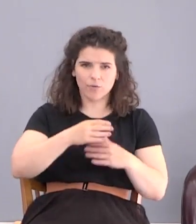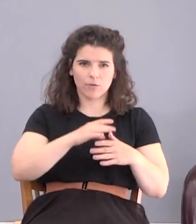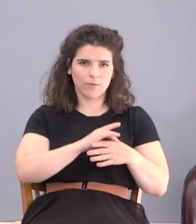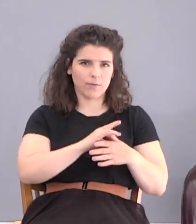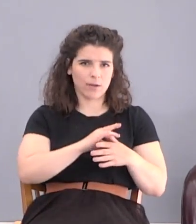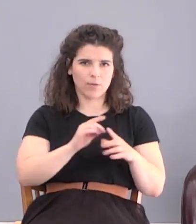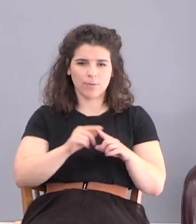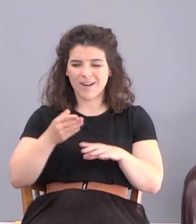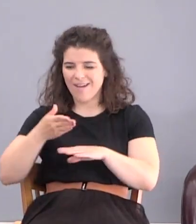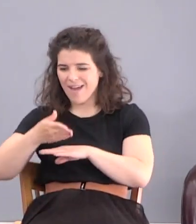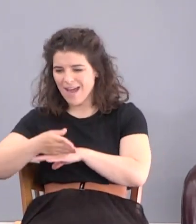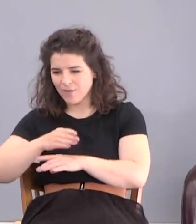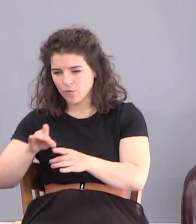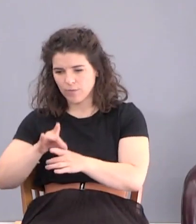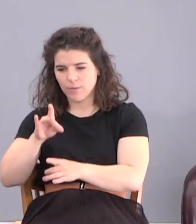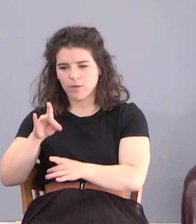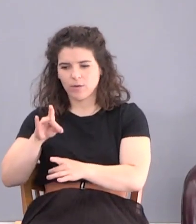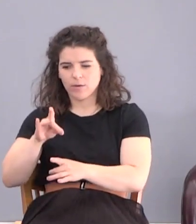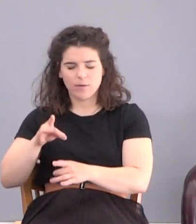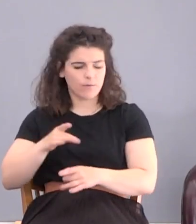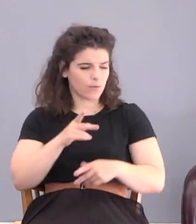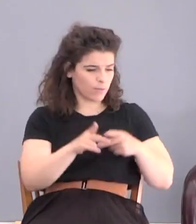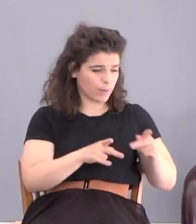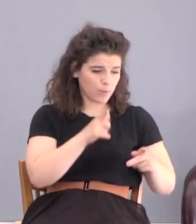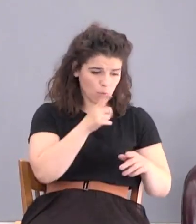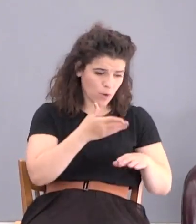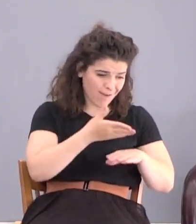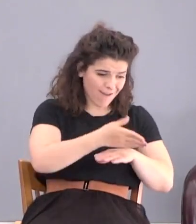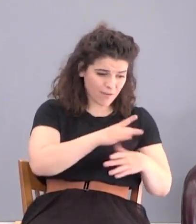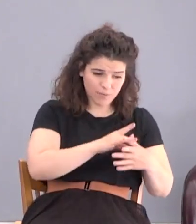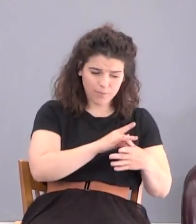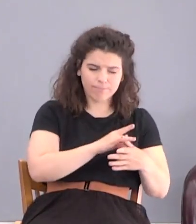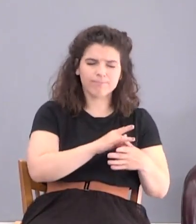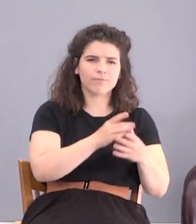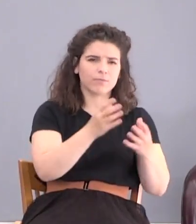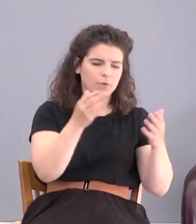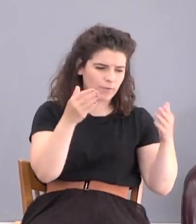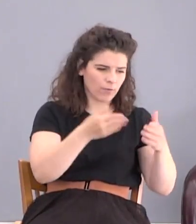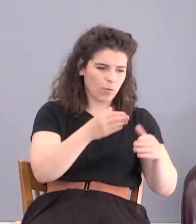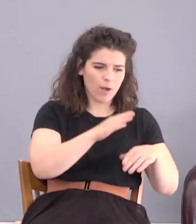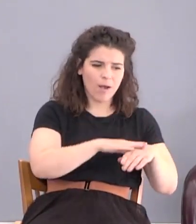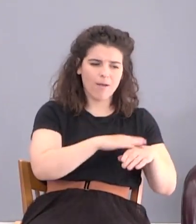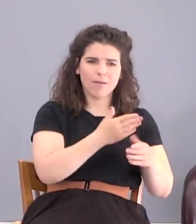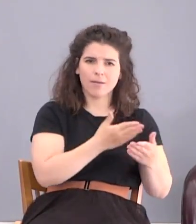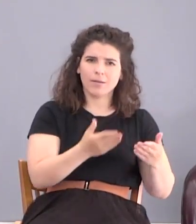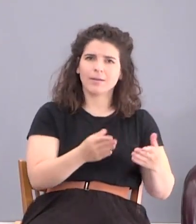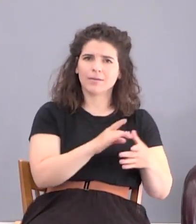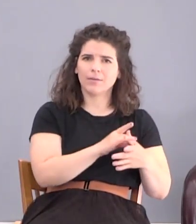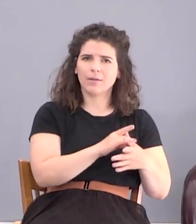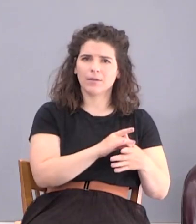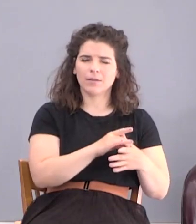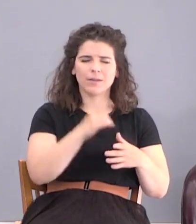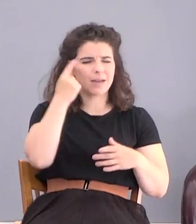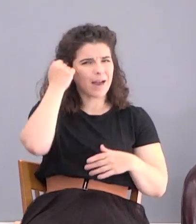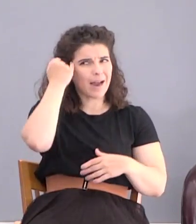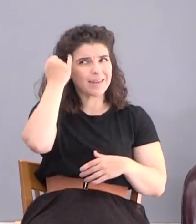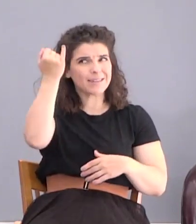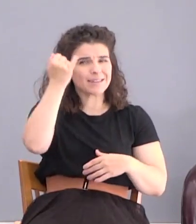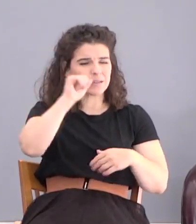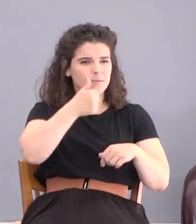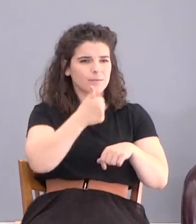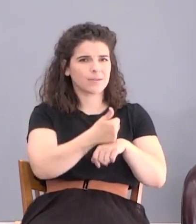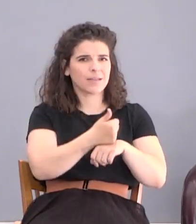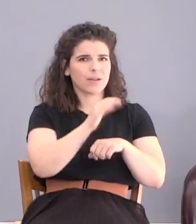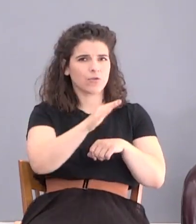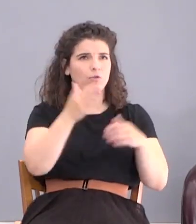Spirit. For they that are after the flesh do mind the things of the flesh." There's that idea of, well, set your affection on things above.